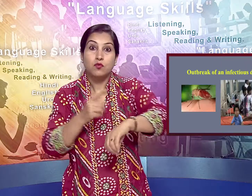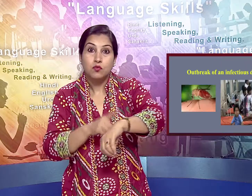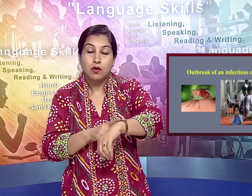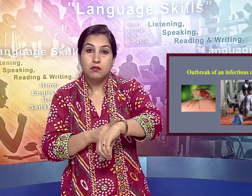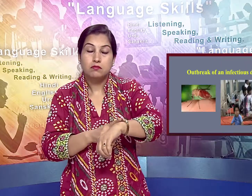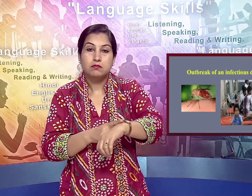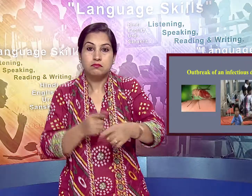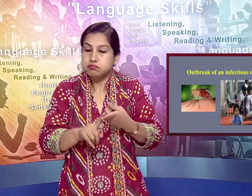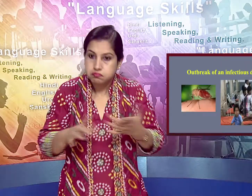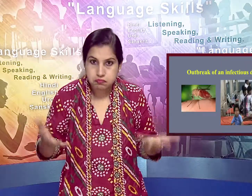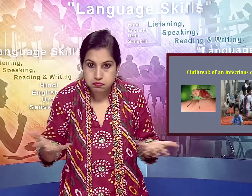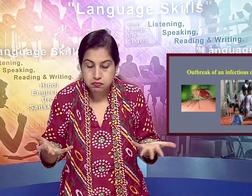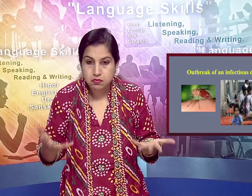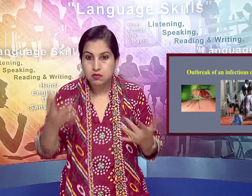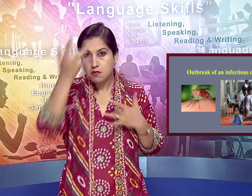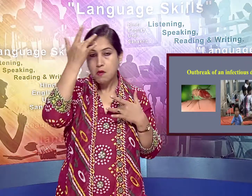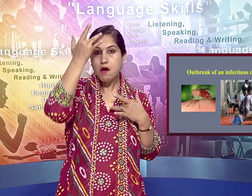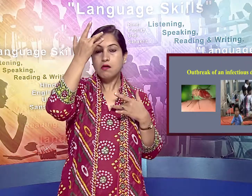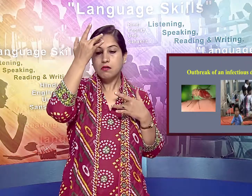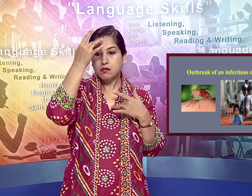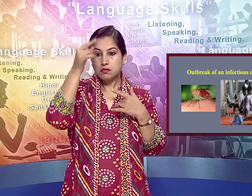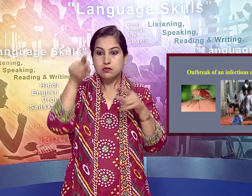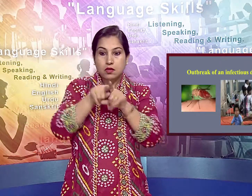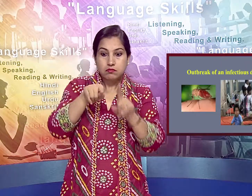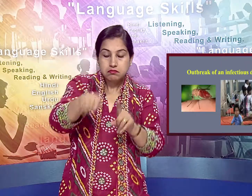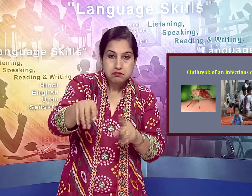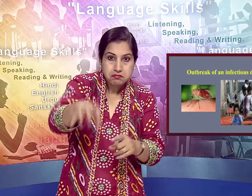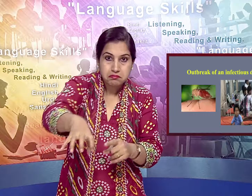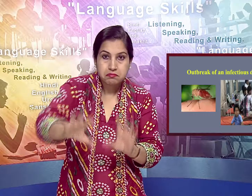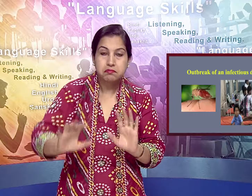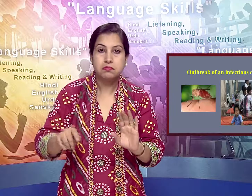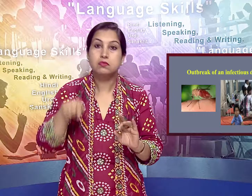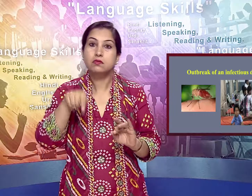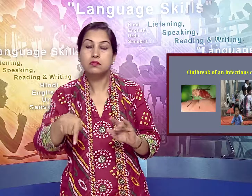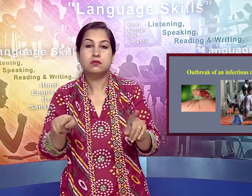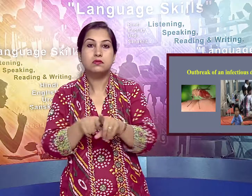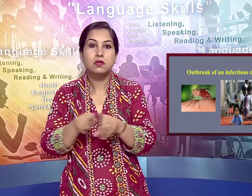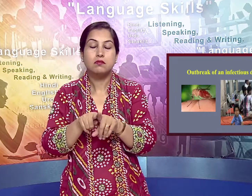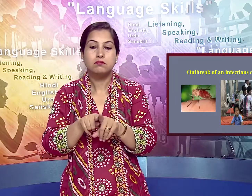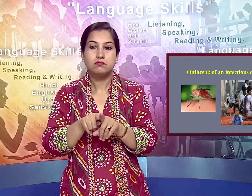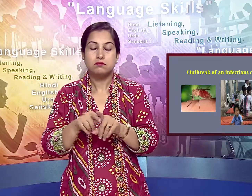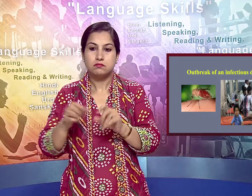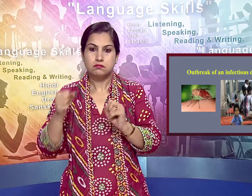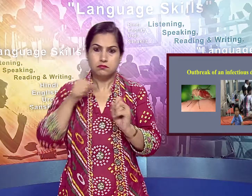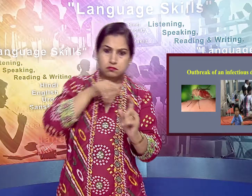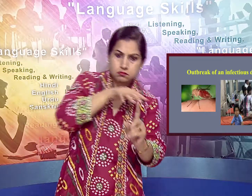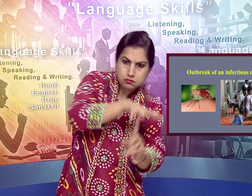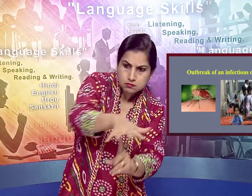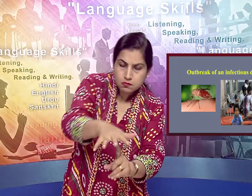Sometimes there is sudden onset of disease in a community. It is referred as outbreak of an